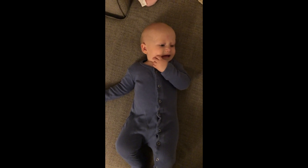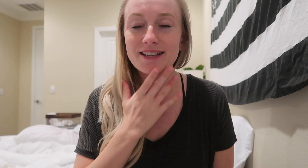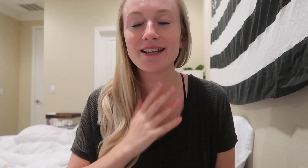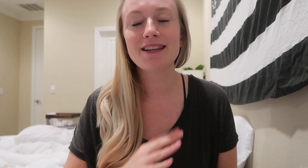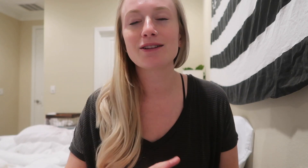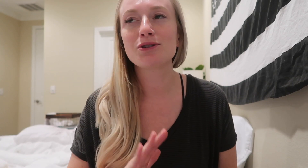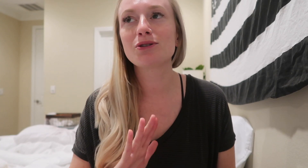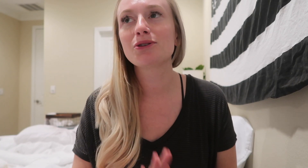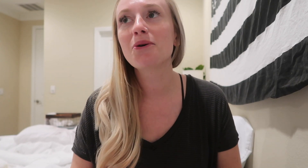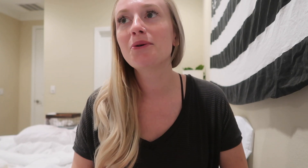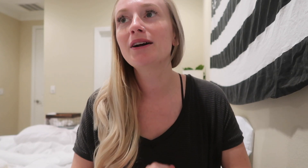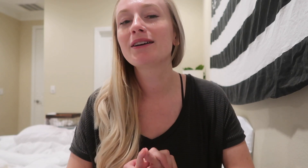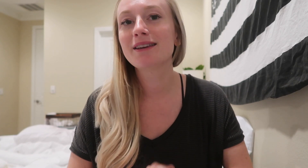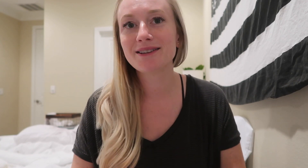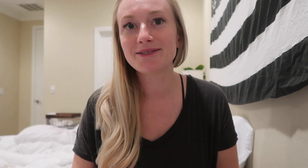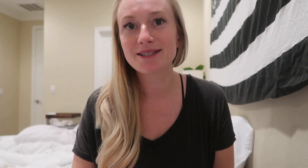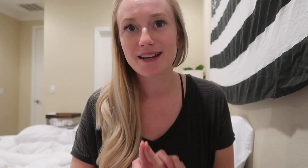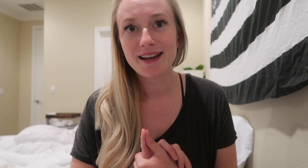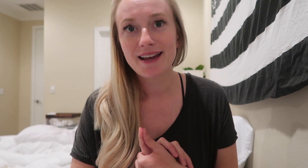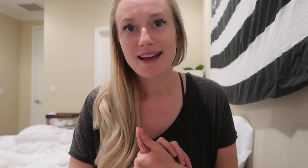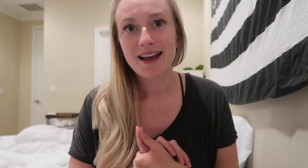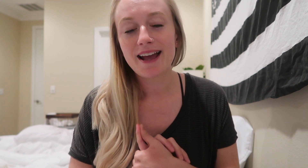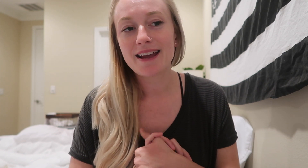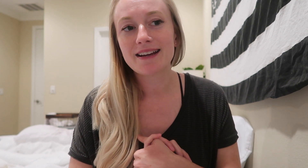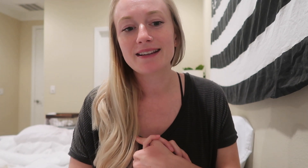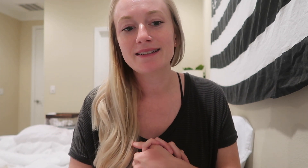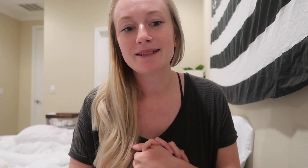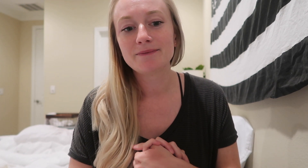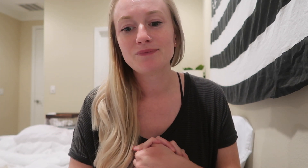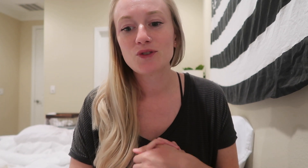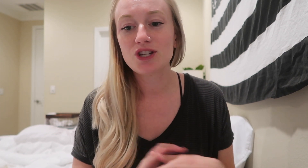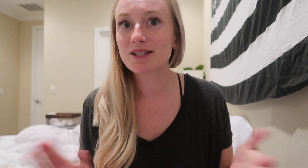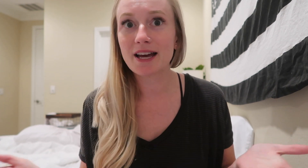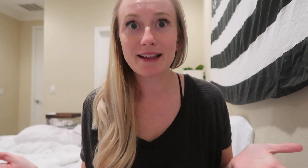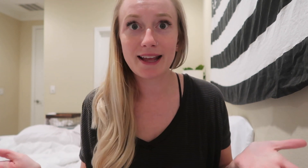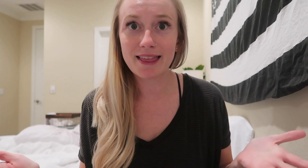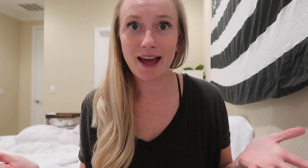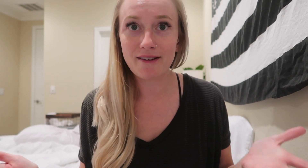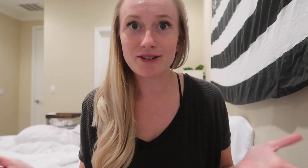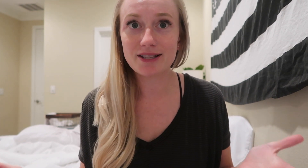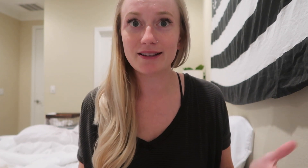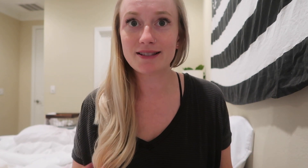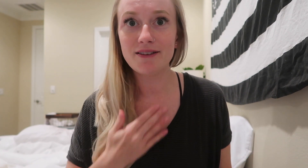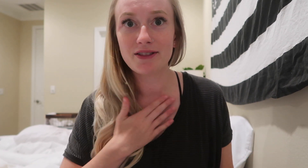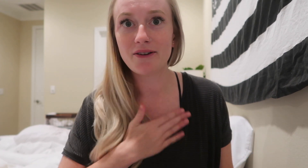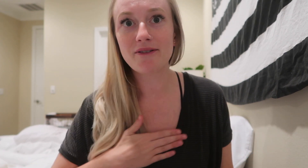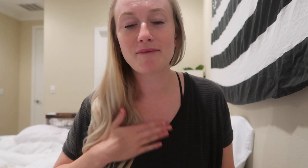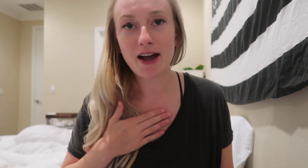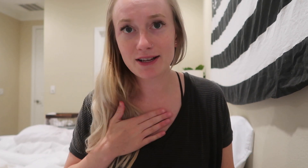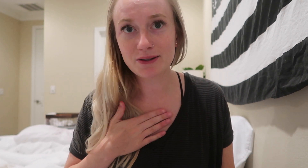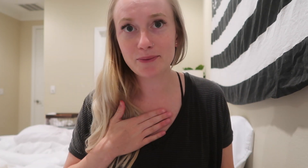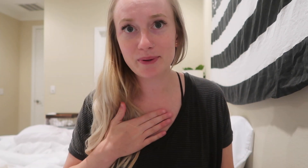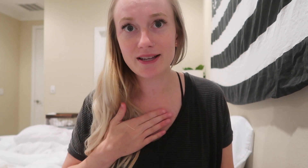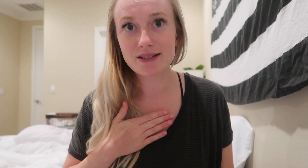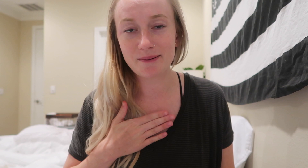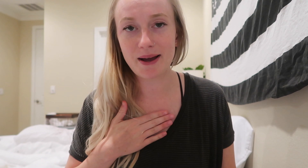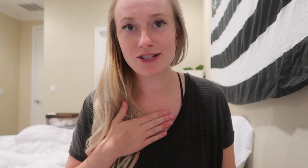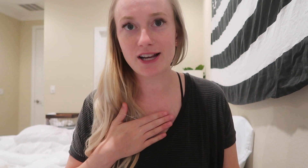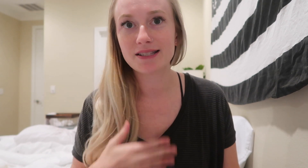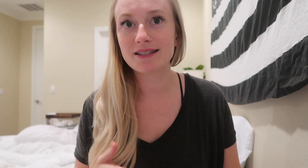I think it's so cute, and she's done it like that ever since. Even though I do please on my chest,